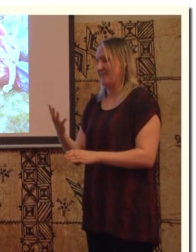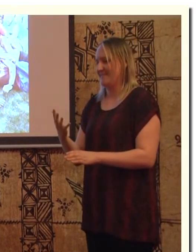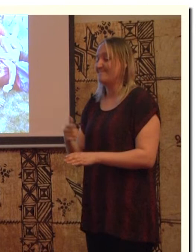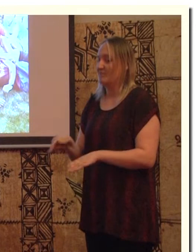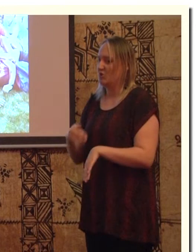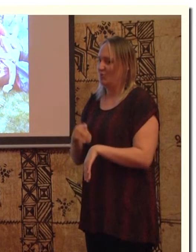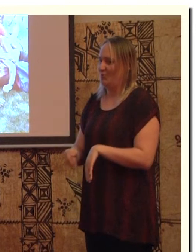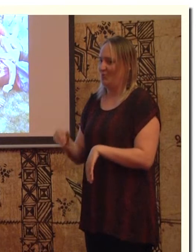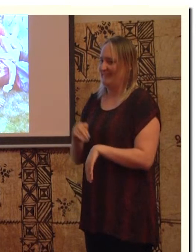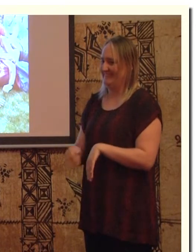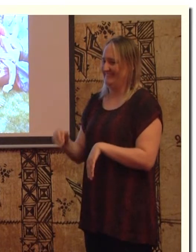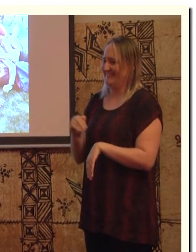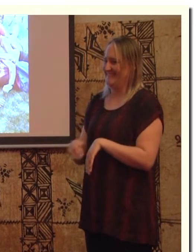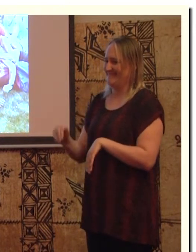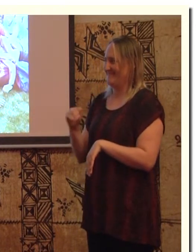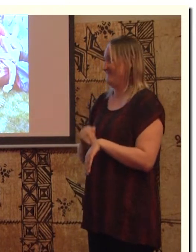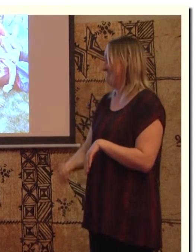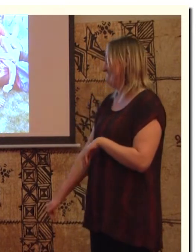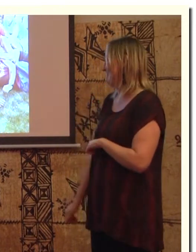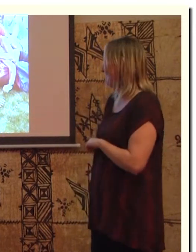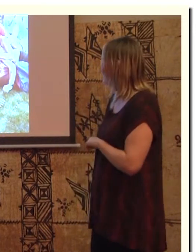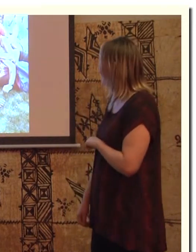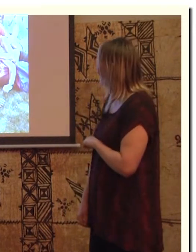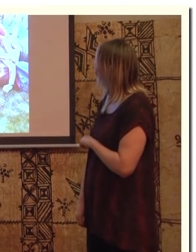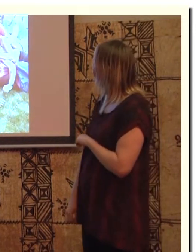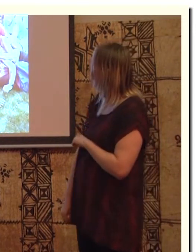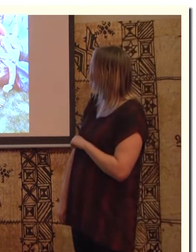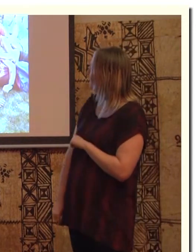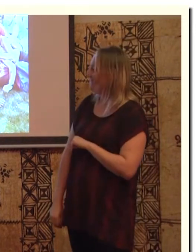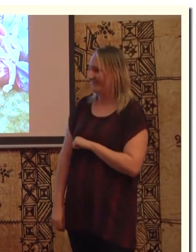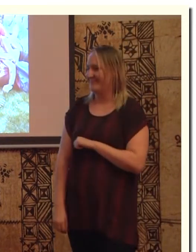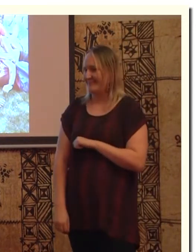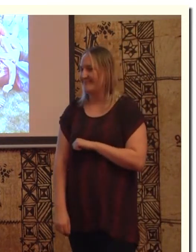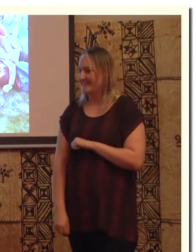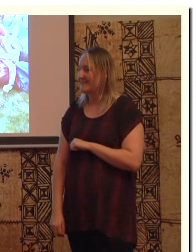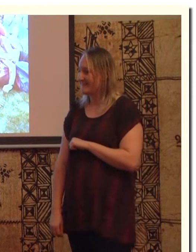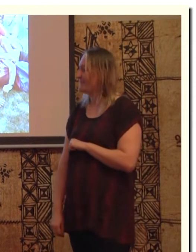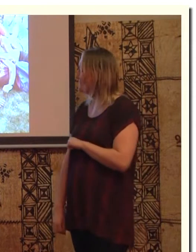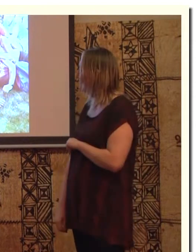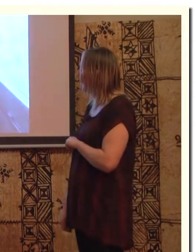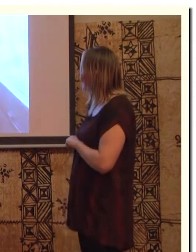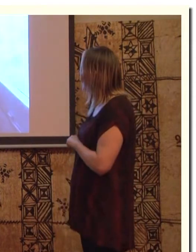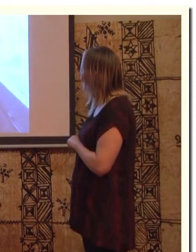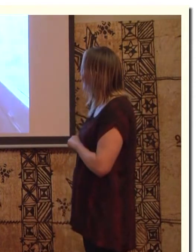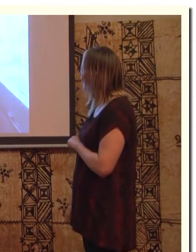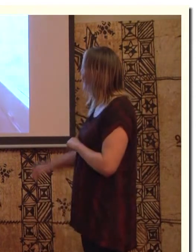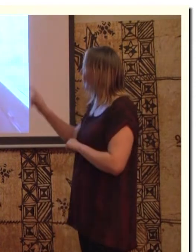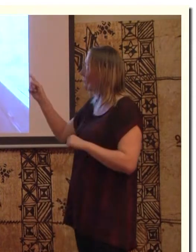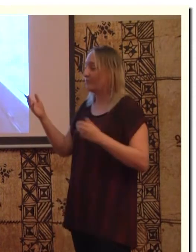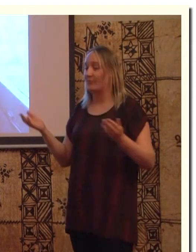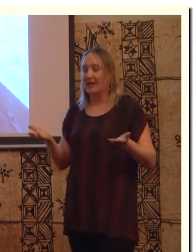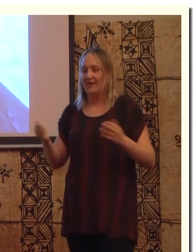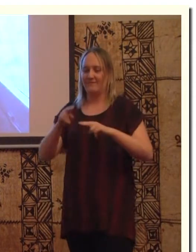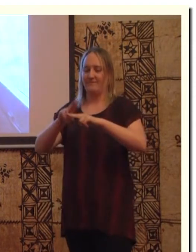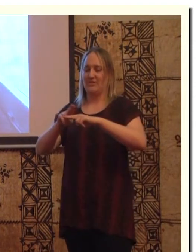Spain when I was there on the international leaders camp, and we got into